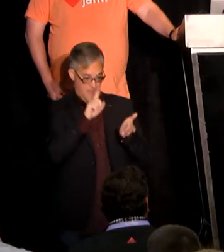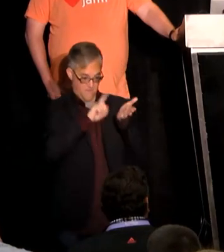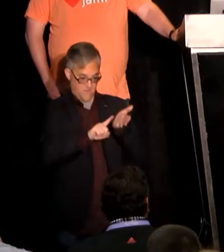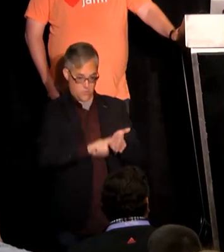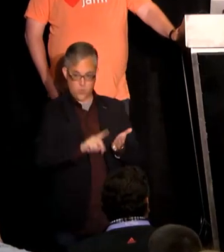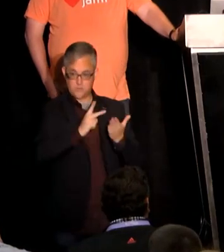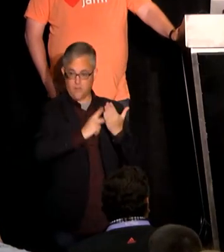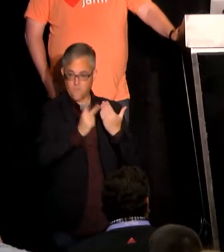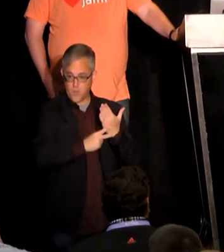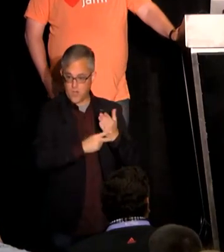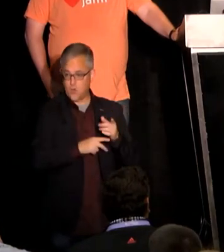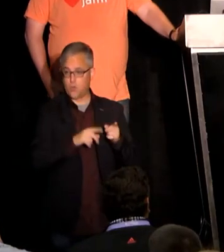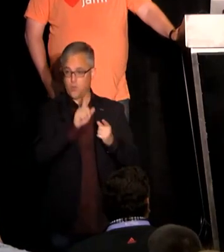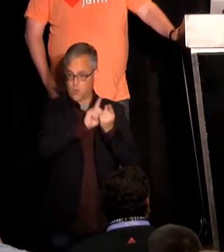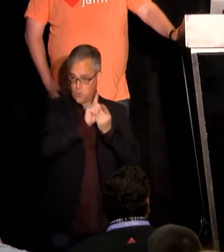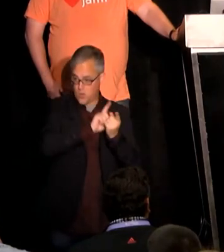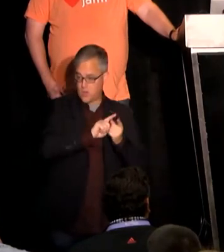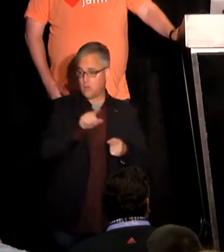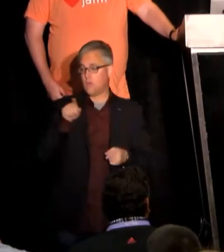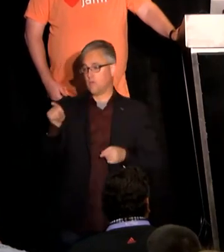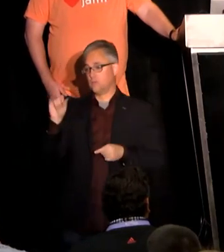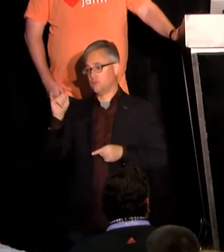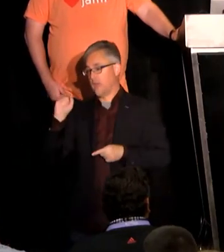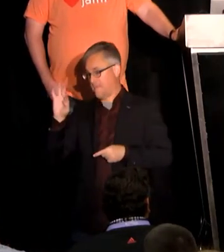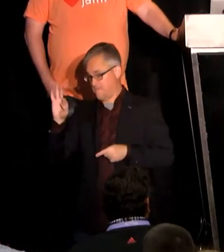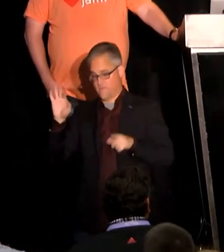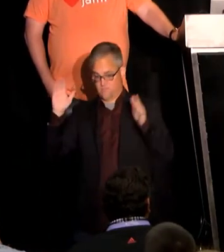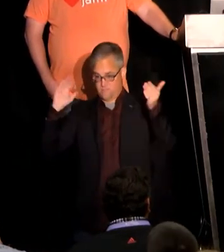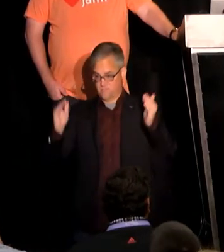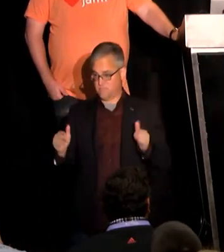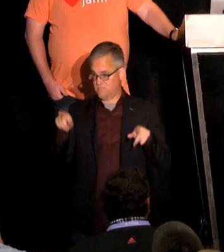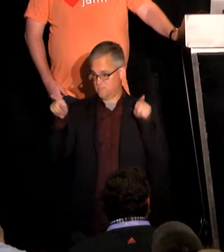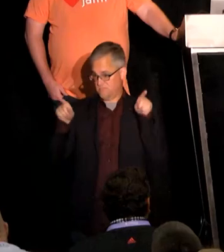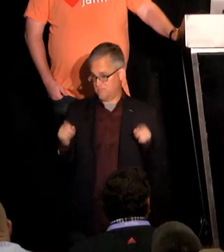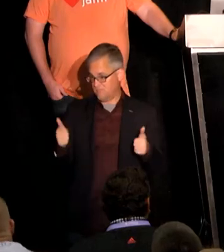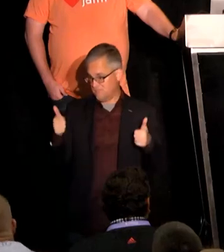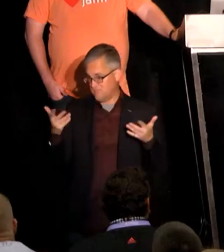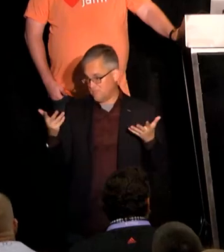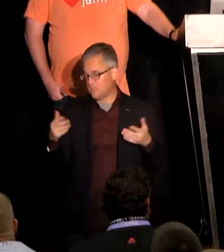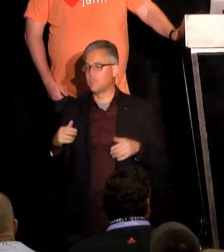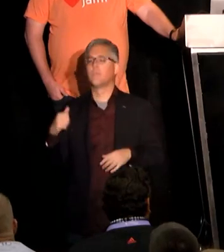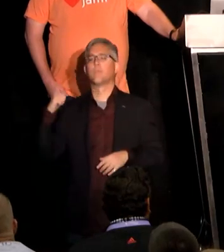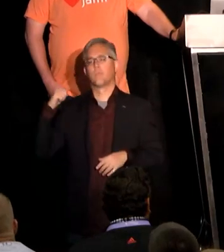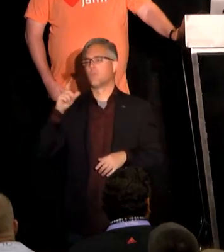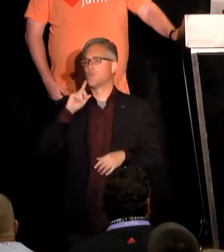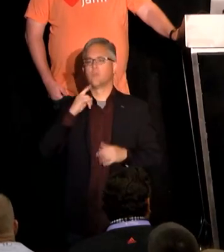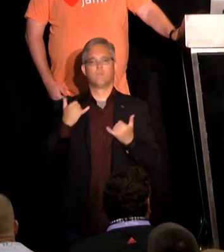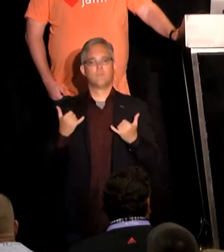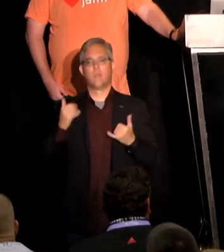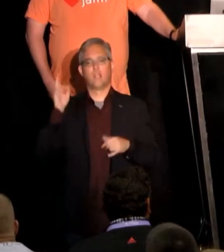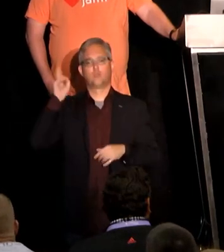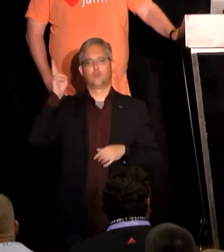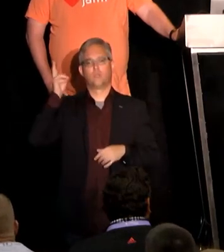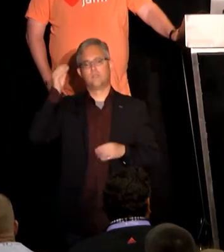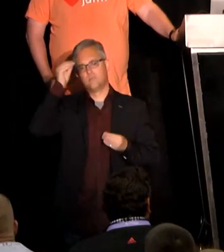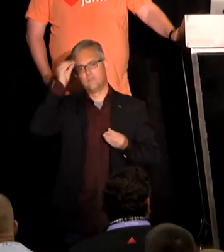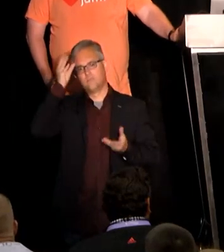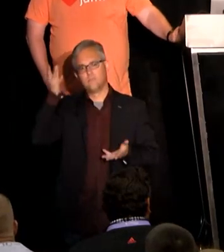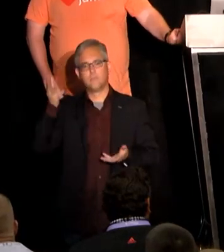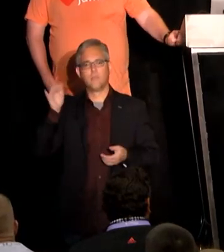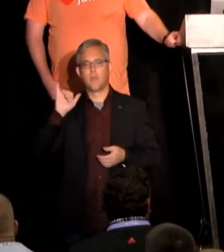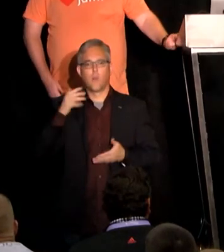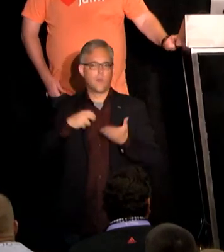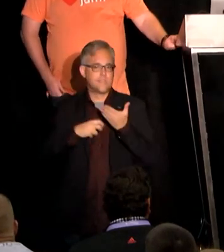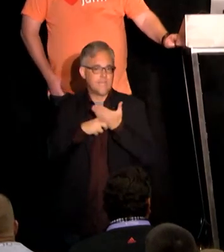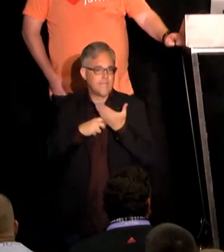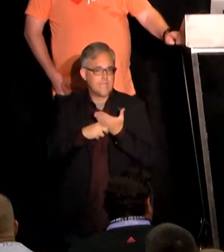with regards to the one-to-one software versus Jamf? Currently, a lot of it's really just historical data, like what tickets have